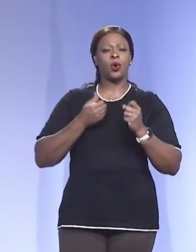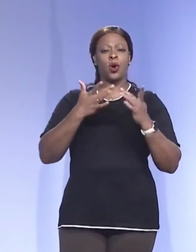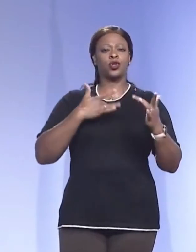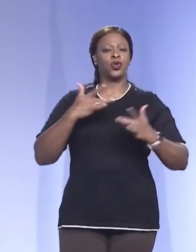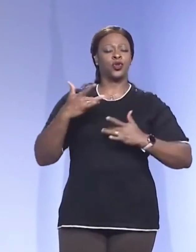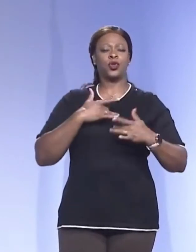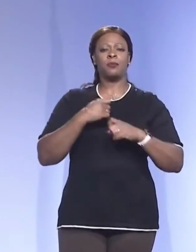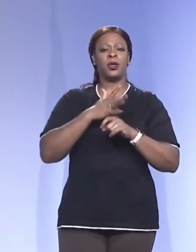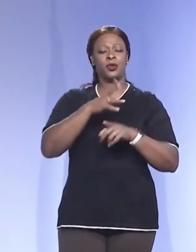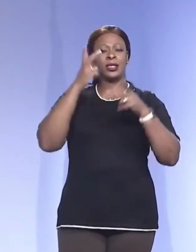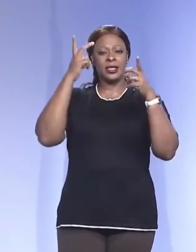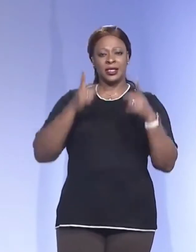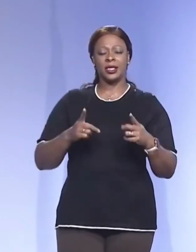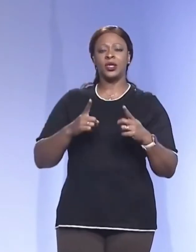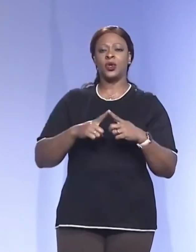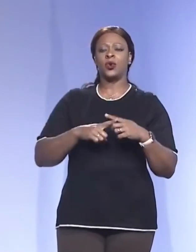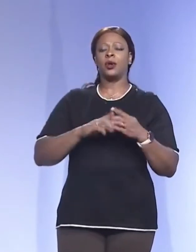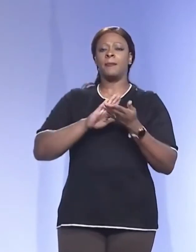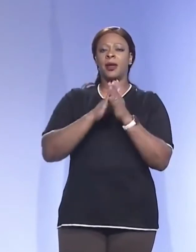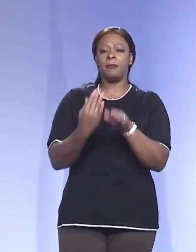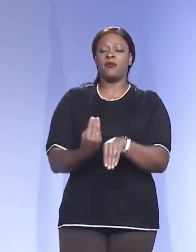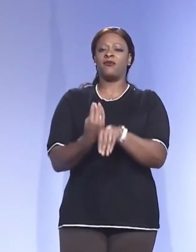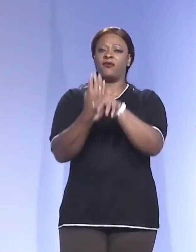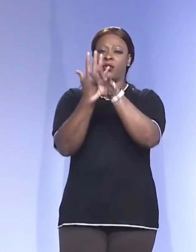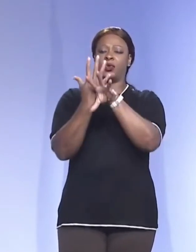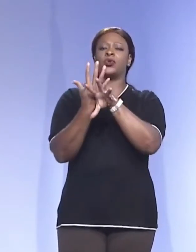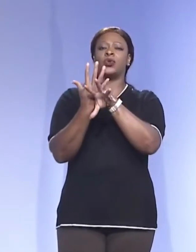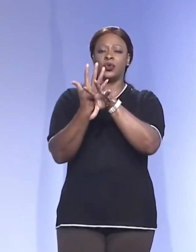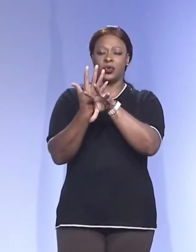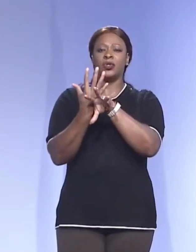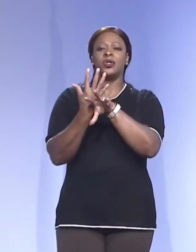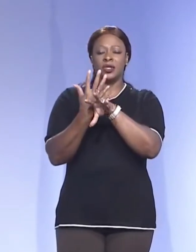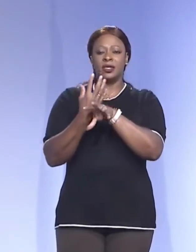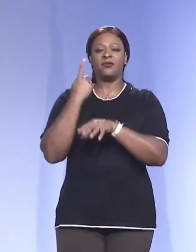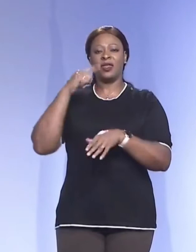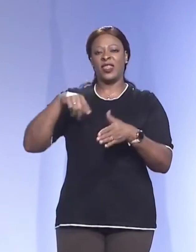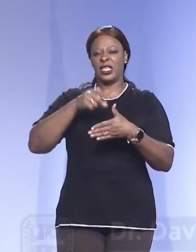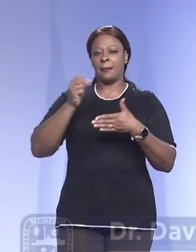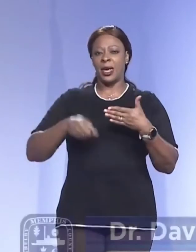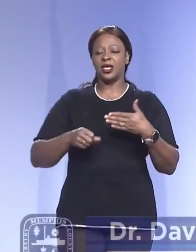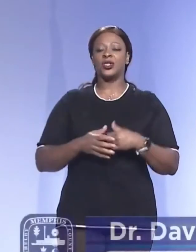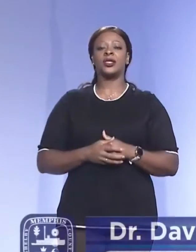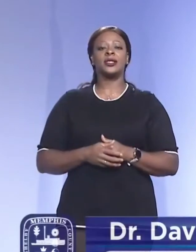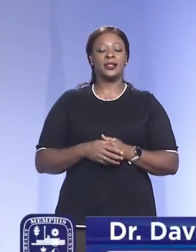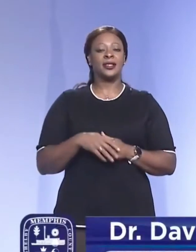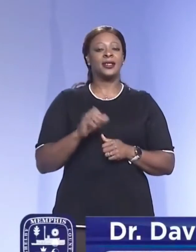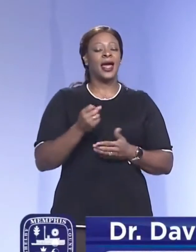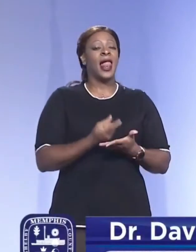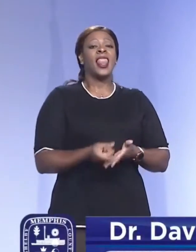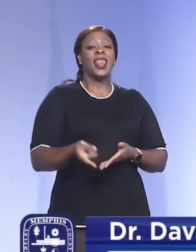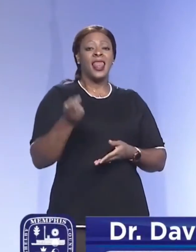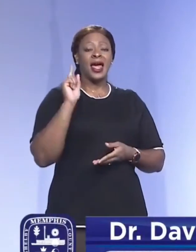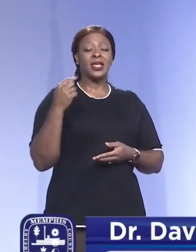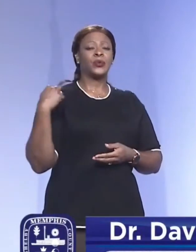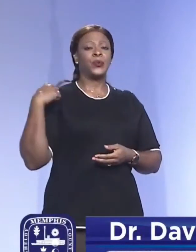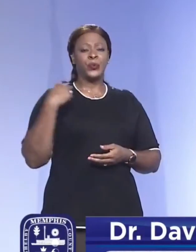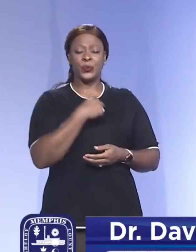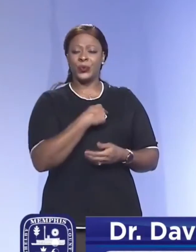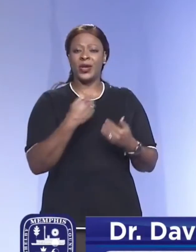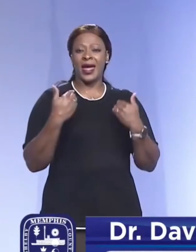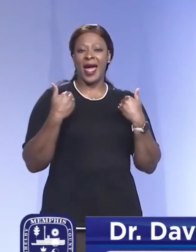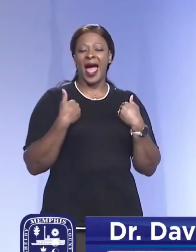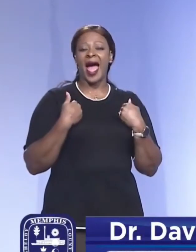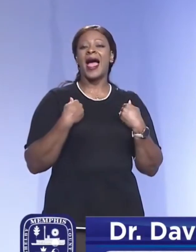you made your decision to go virtual to begin the semester? Yeah, this last week we were having a